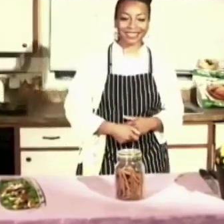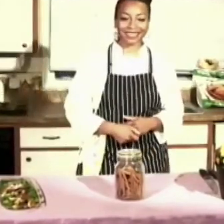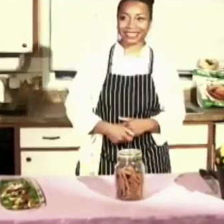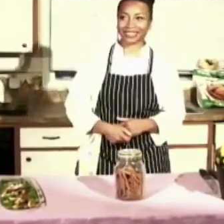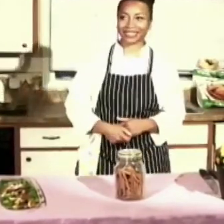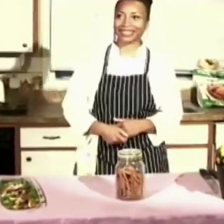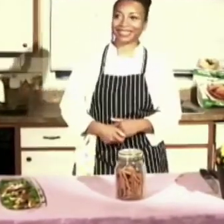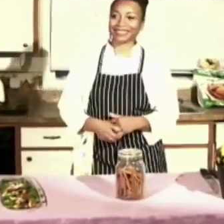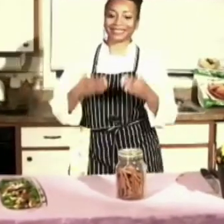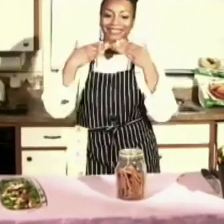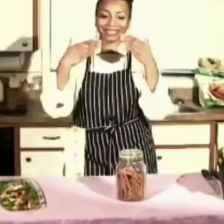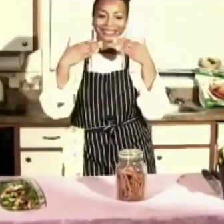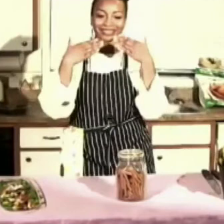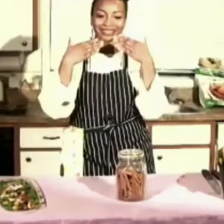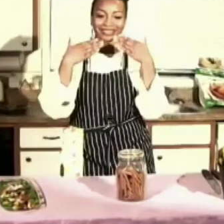Thank you.